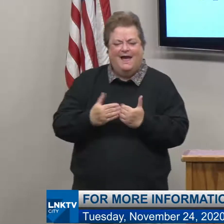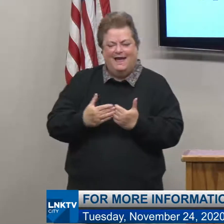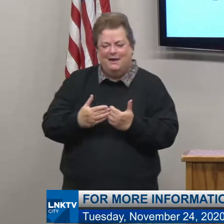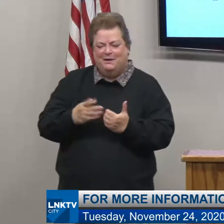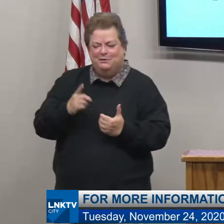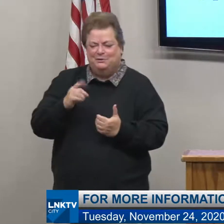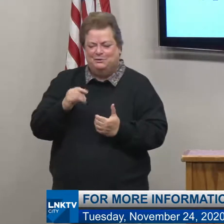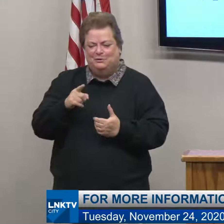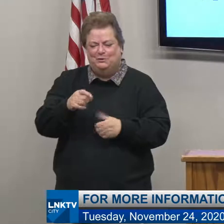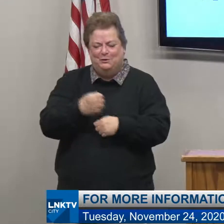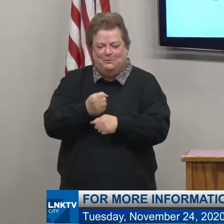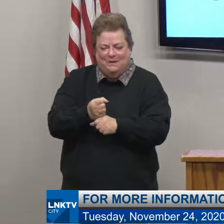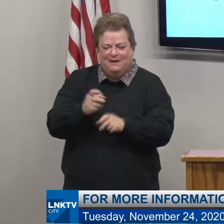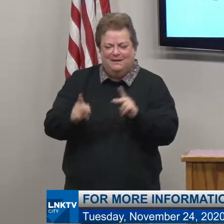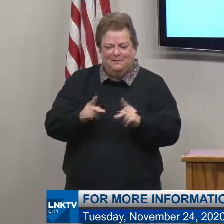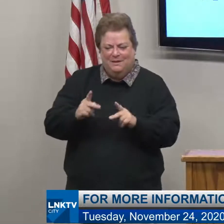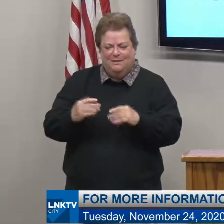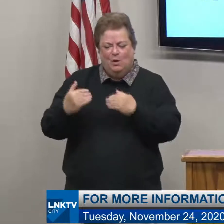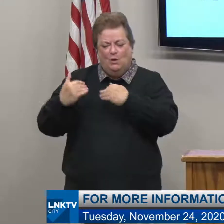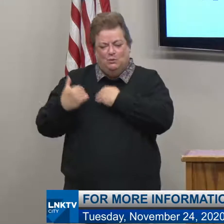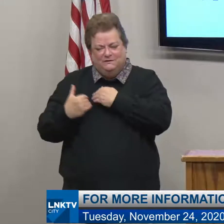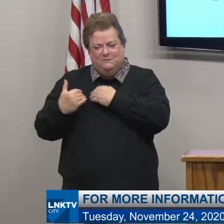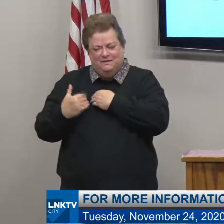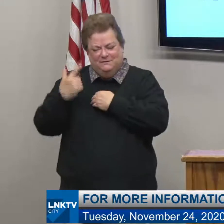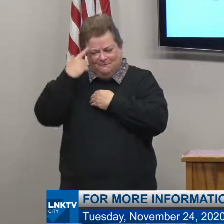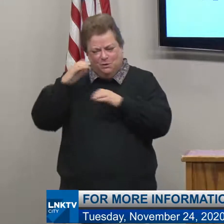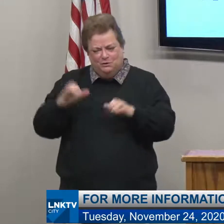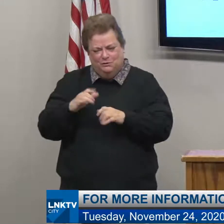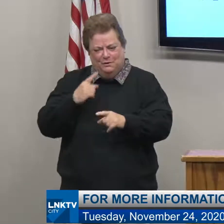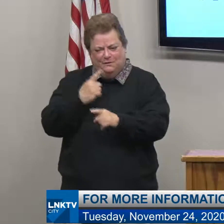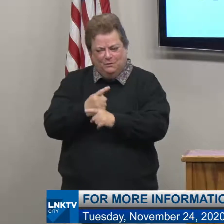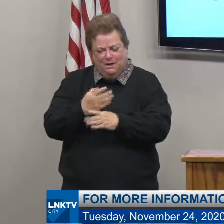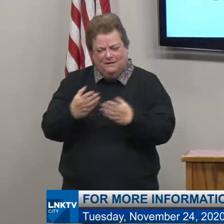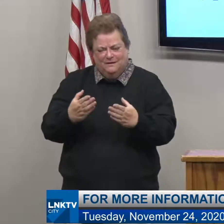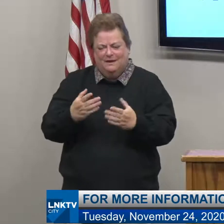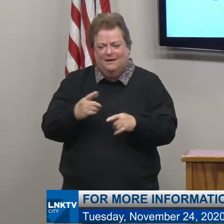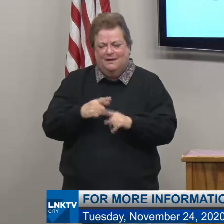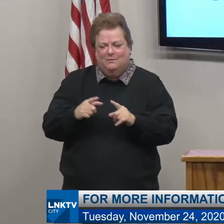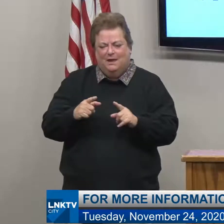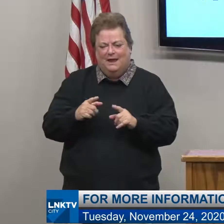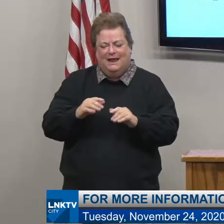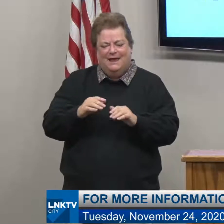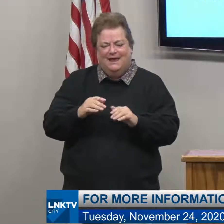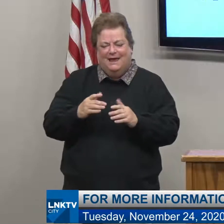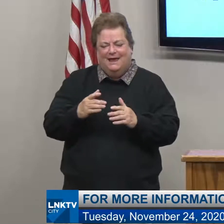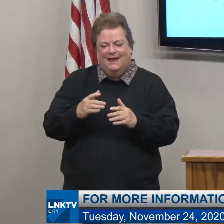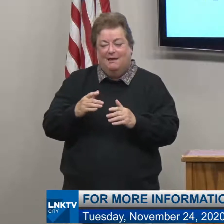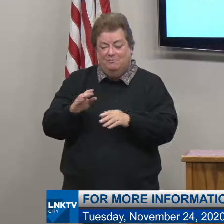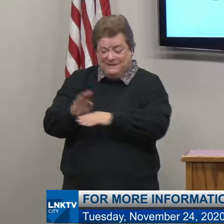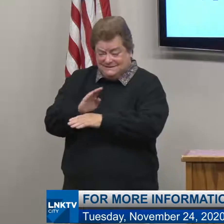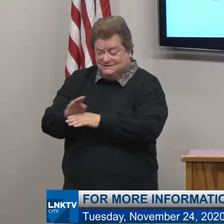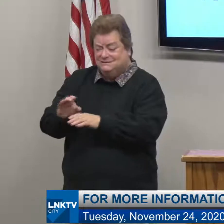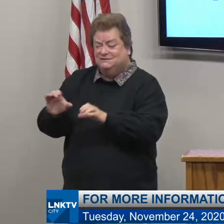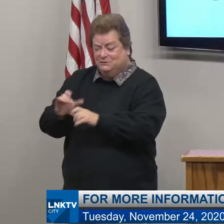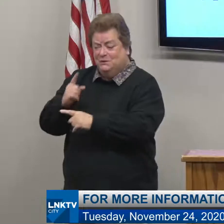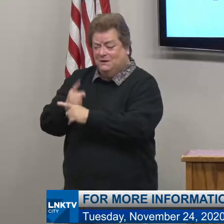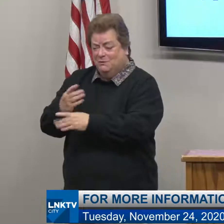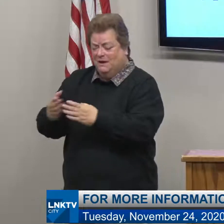know, businesses are paying a heavy price for this, but how do you hold individuals to do the same thing?